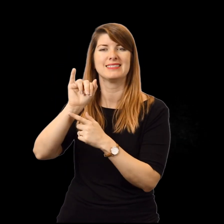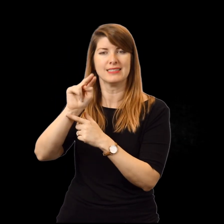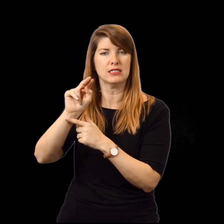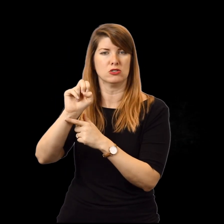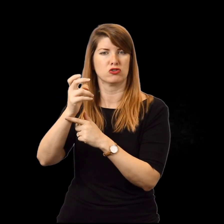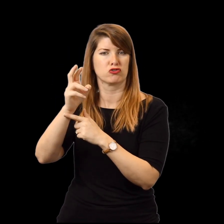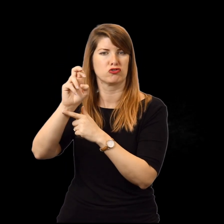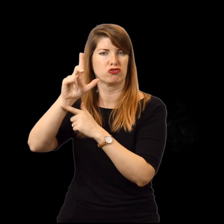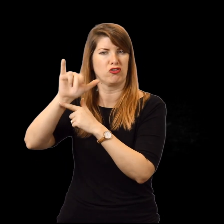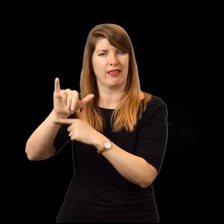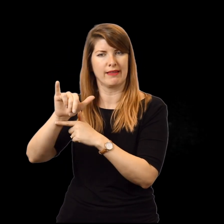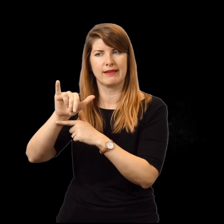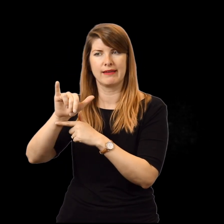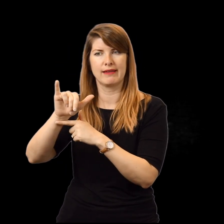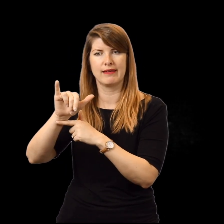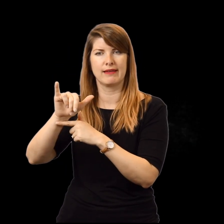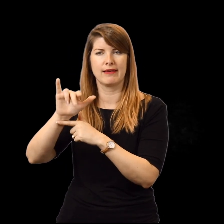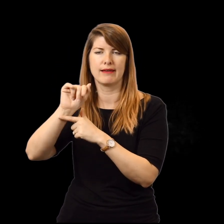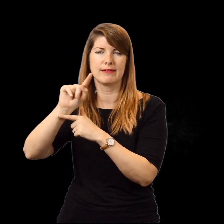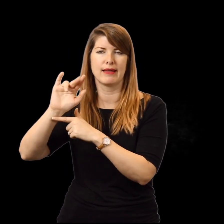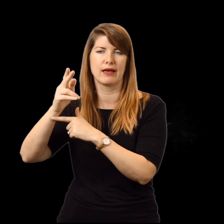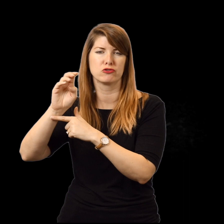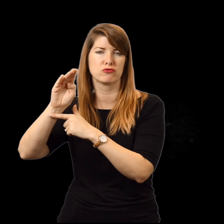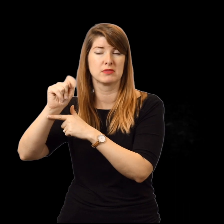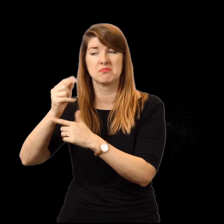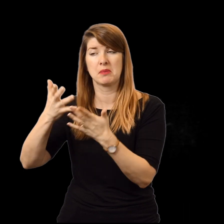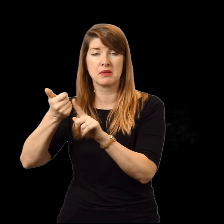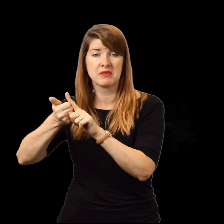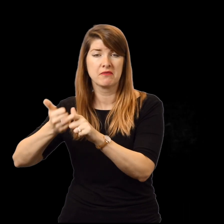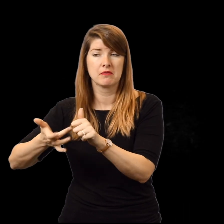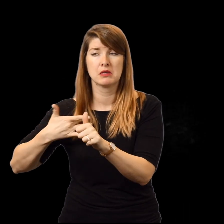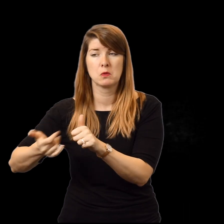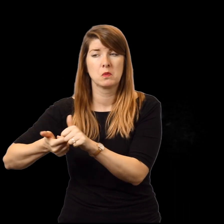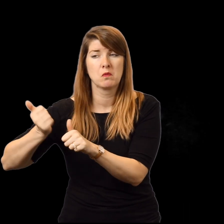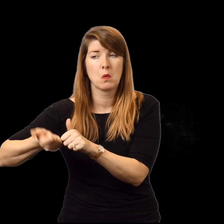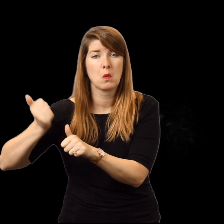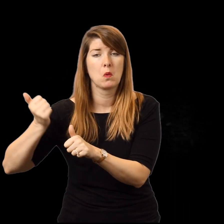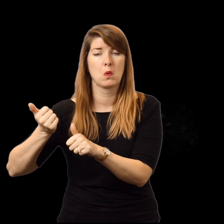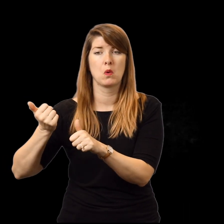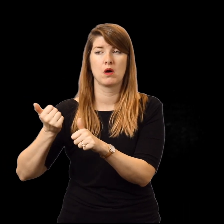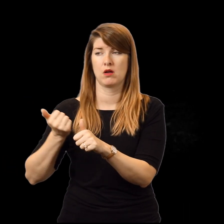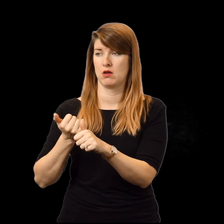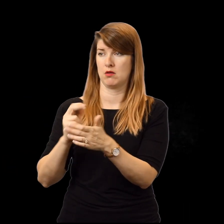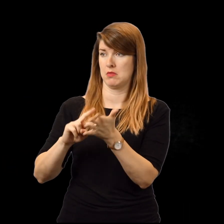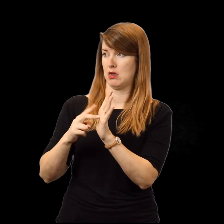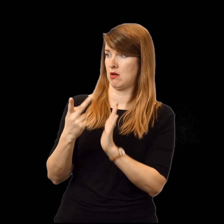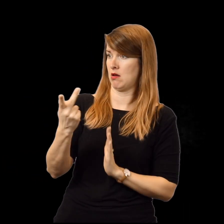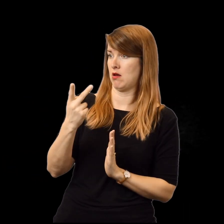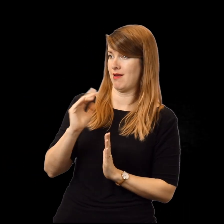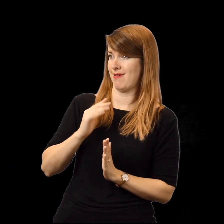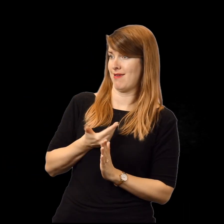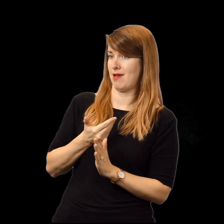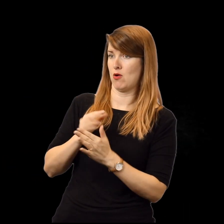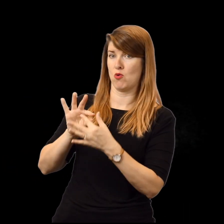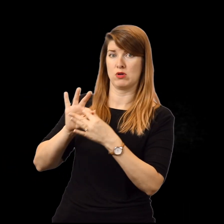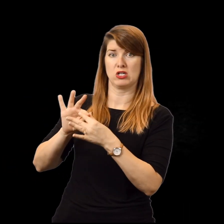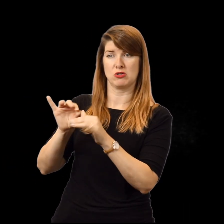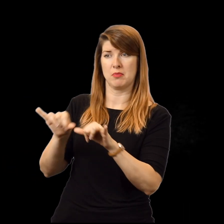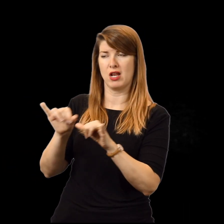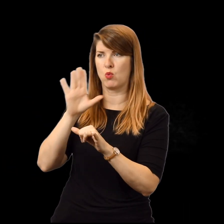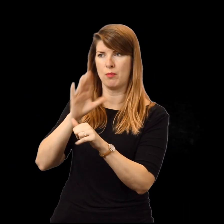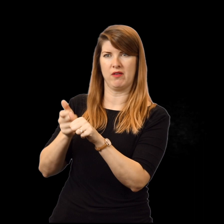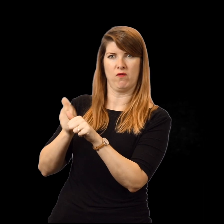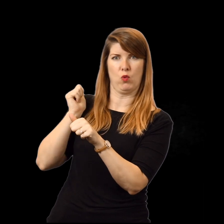who is insecurely attached, maybe avoidant, they don't do relationships, then our attachment pattern